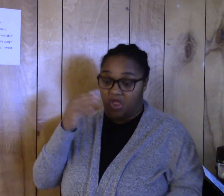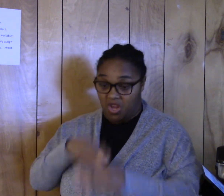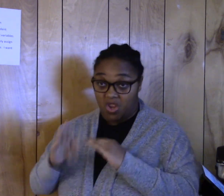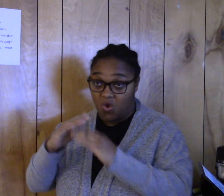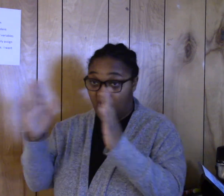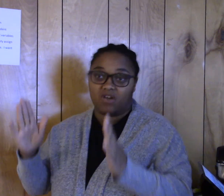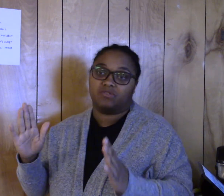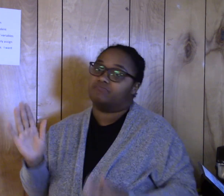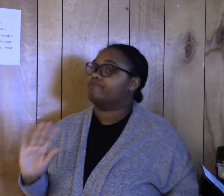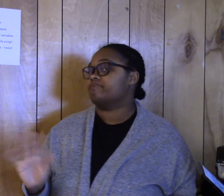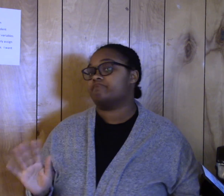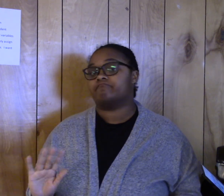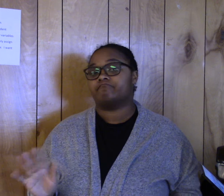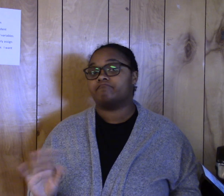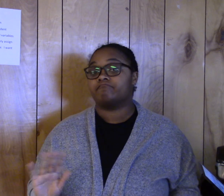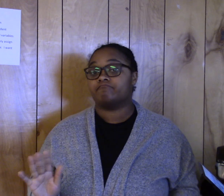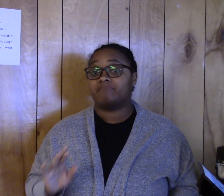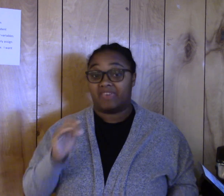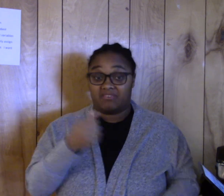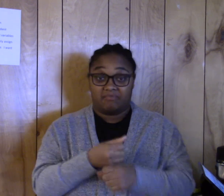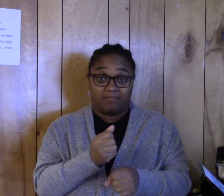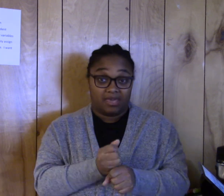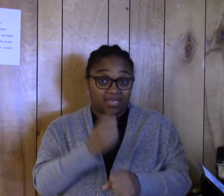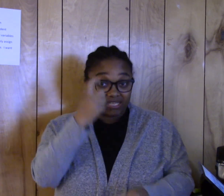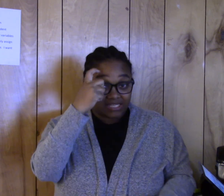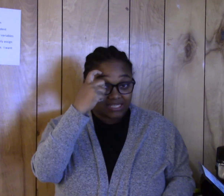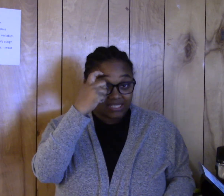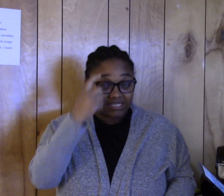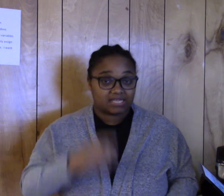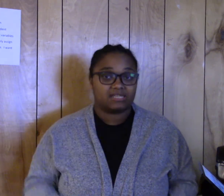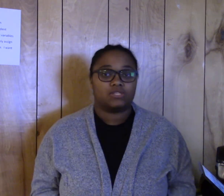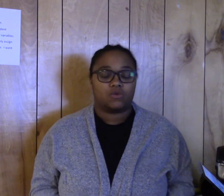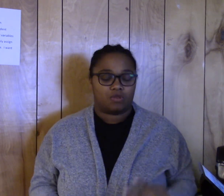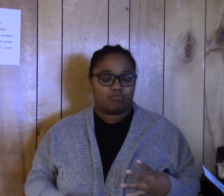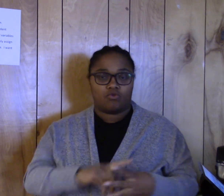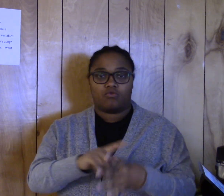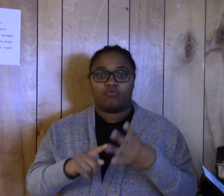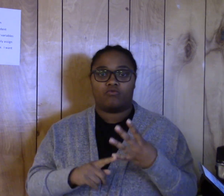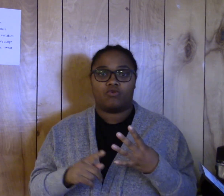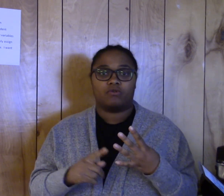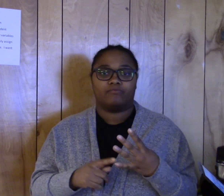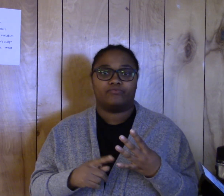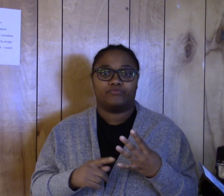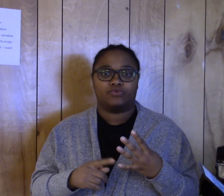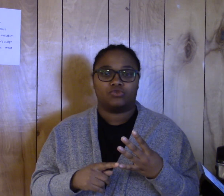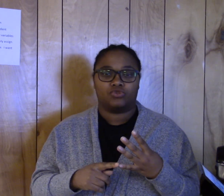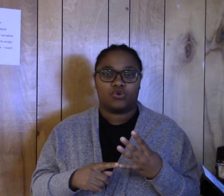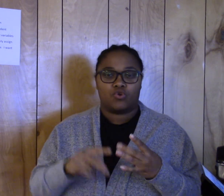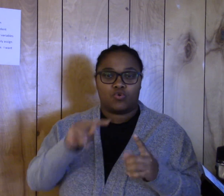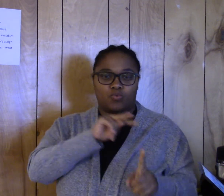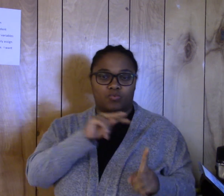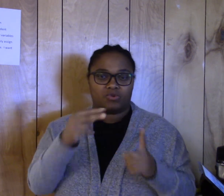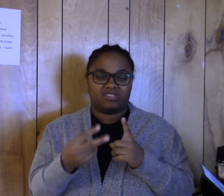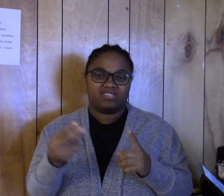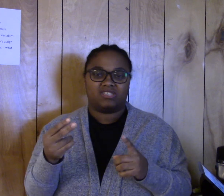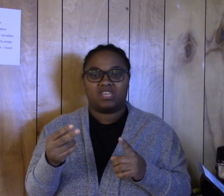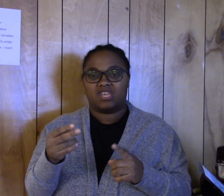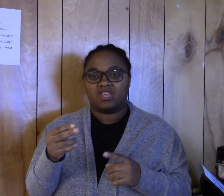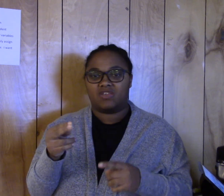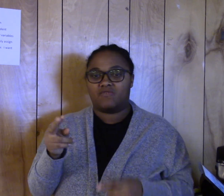Makes sense. Okay, number 4, perceived norm has 2 components: an objective norm or motivation to comply with